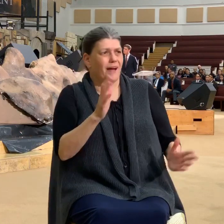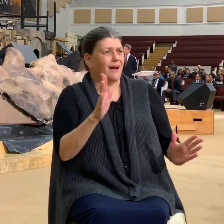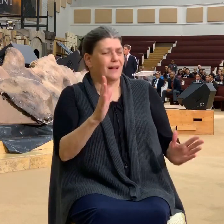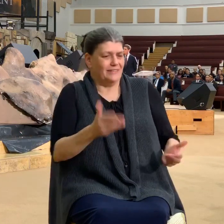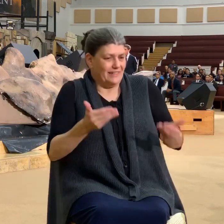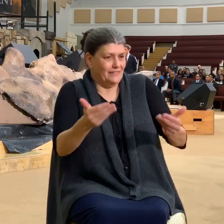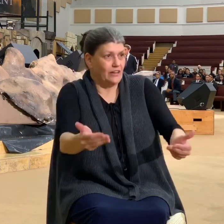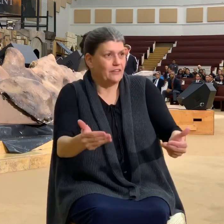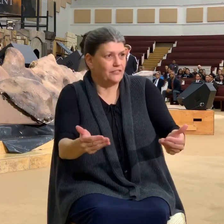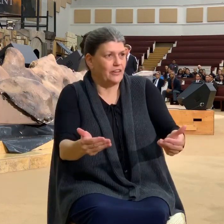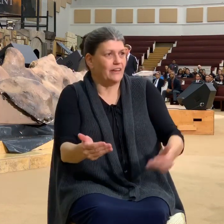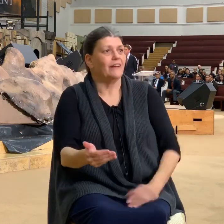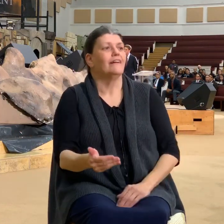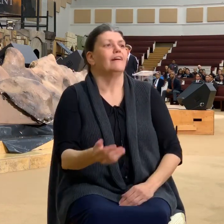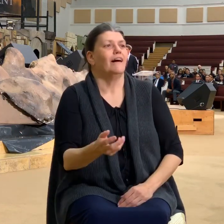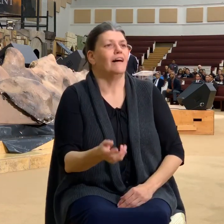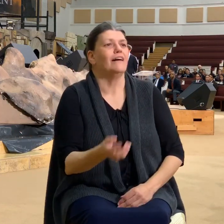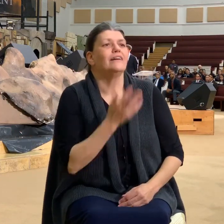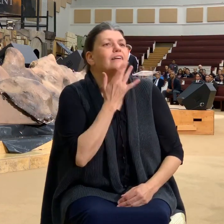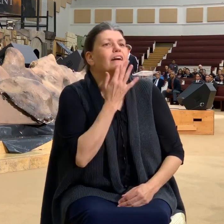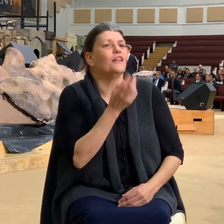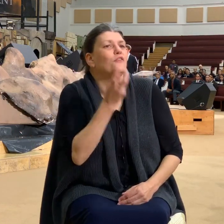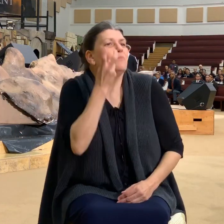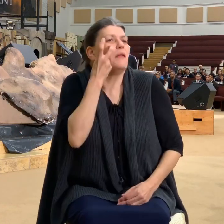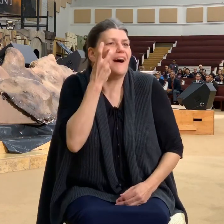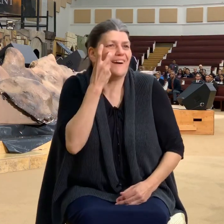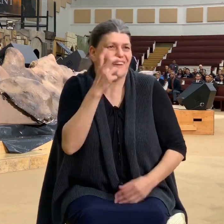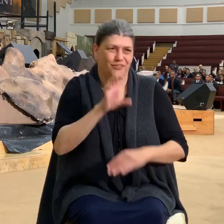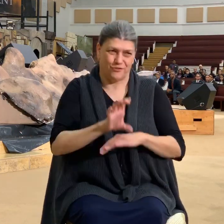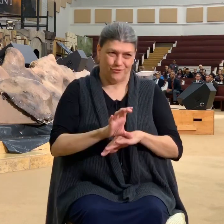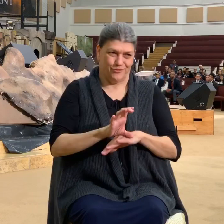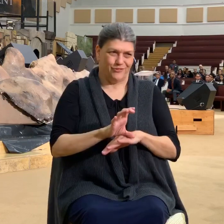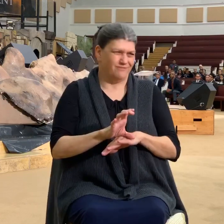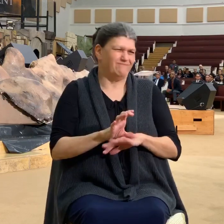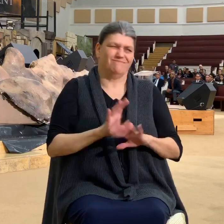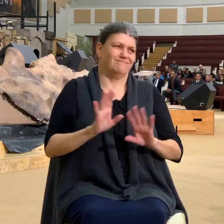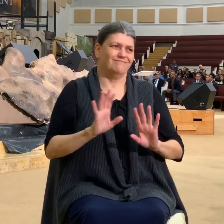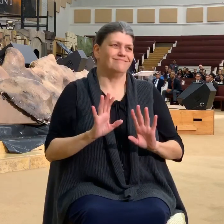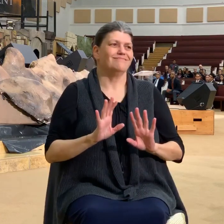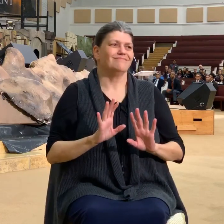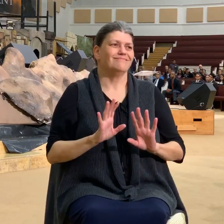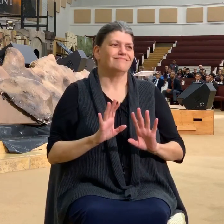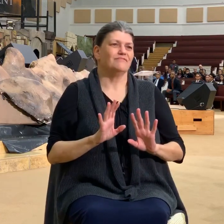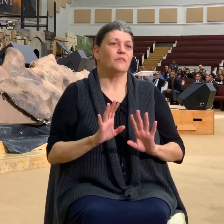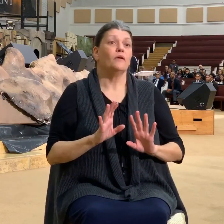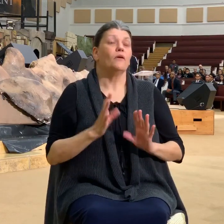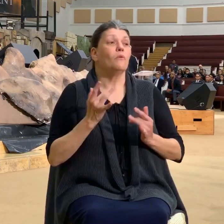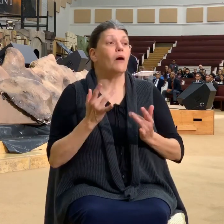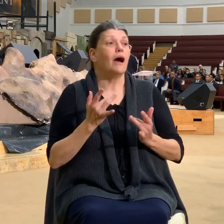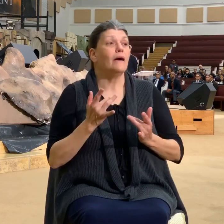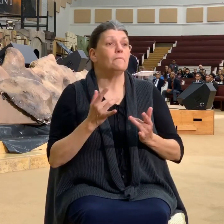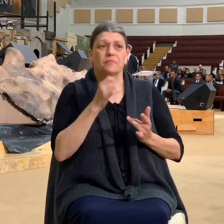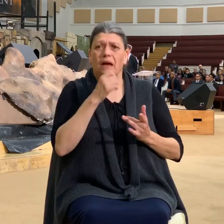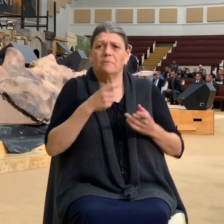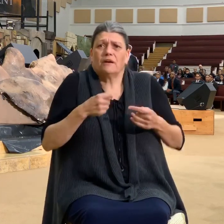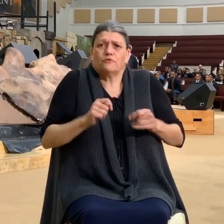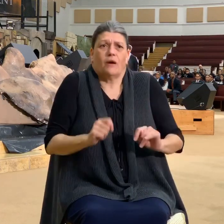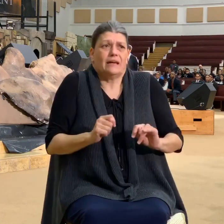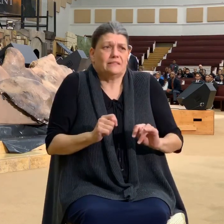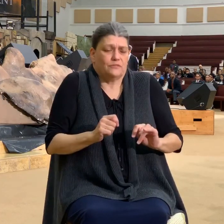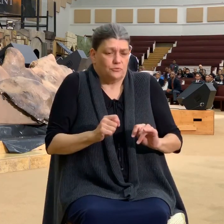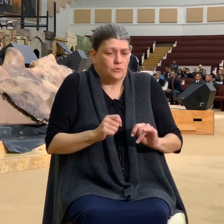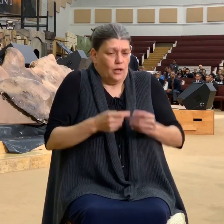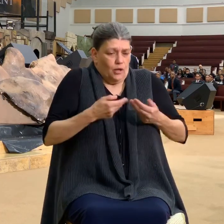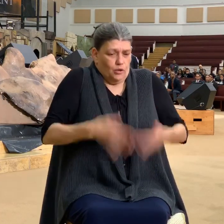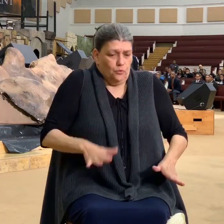a colorblind church. I hear that. That's wrong too. Don't fall into that. Because I'm not trying to lose who I